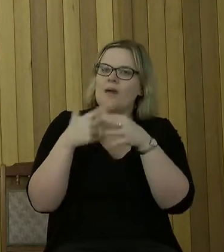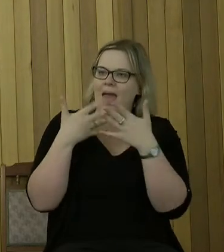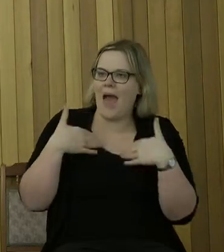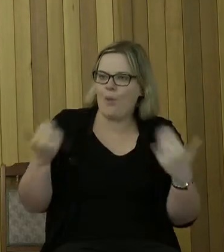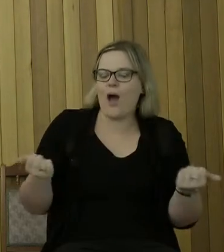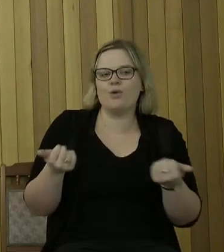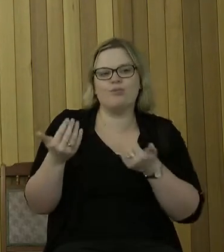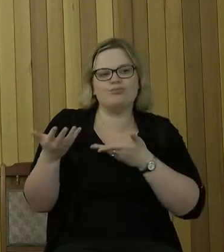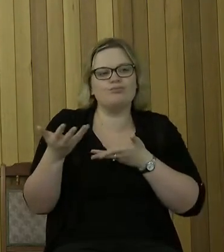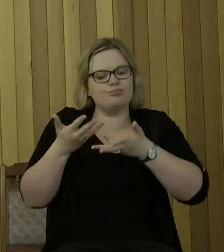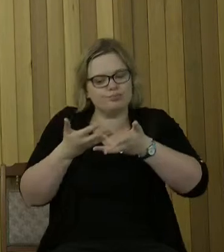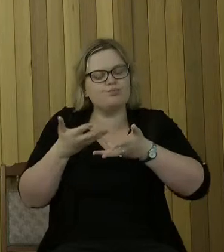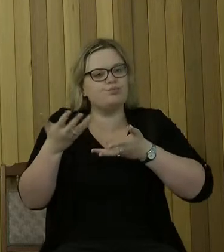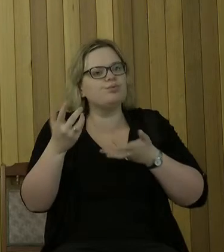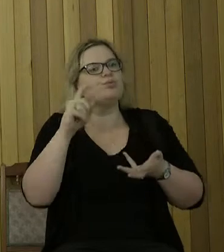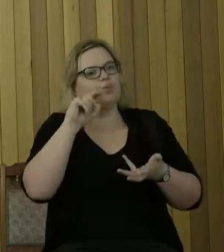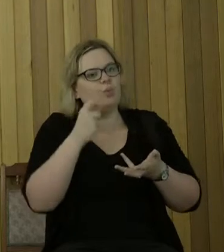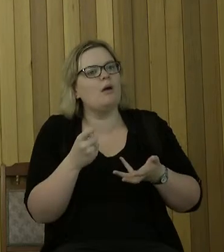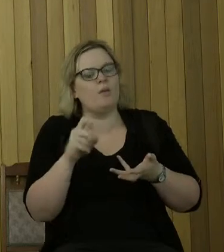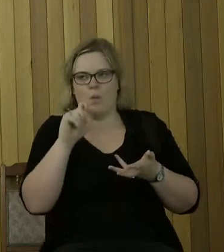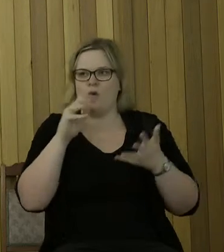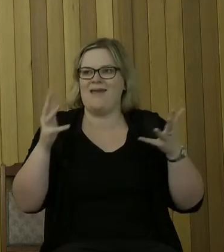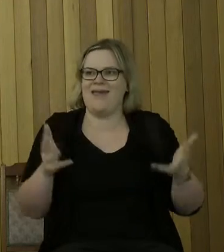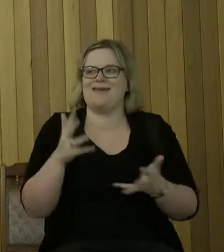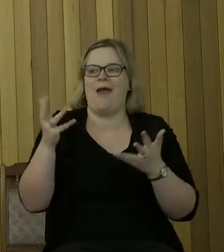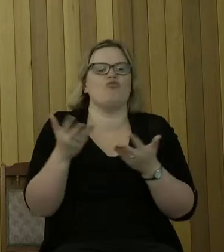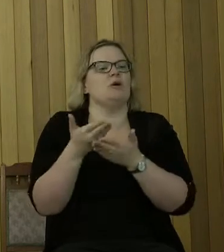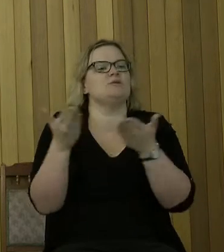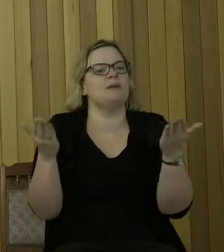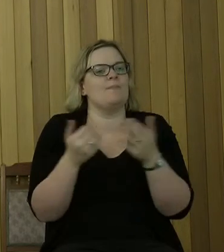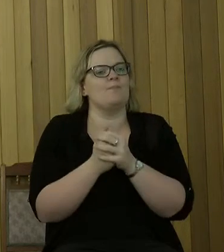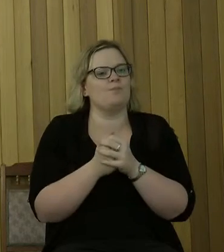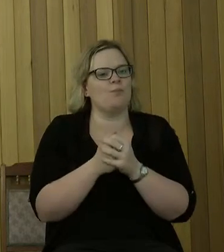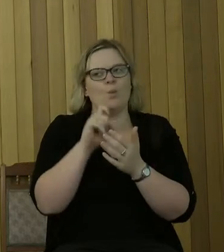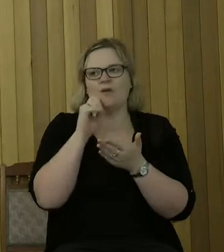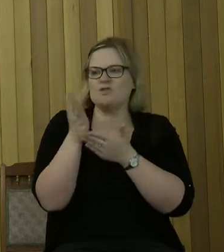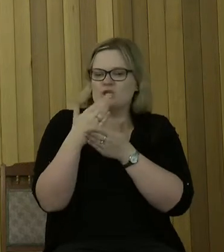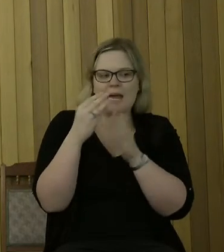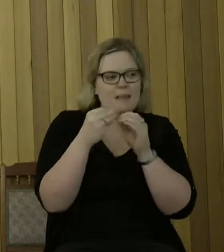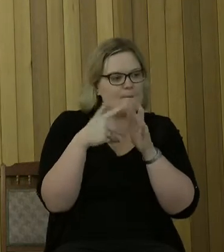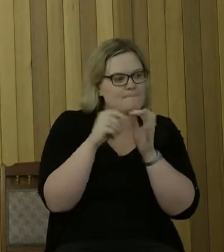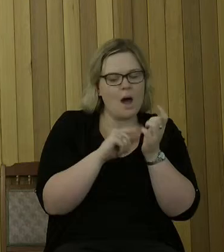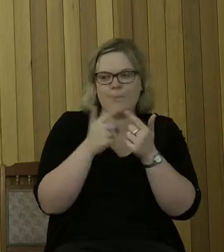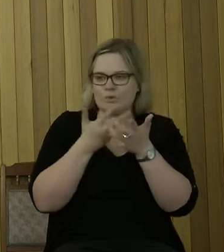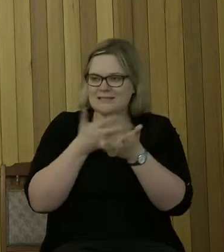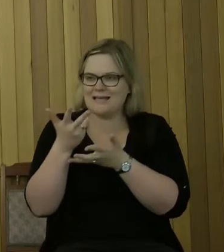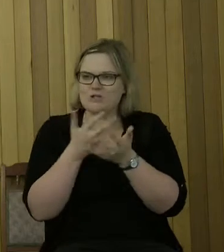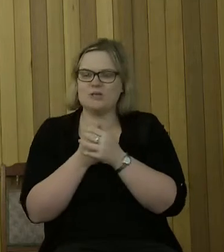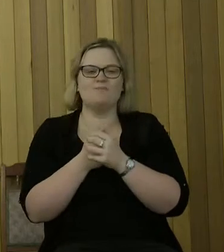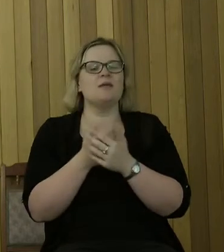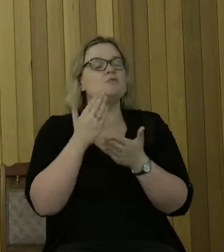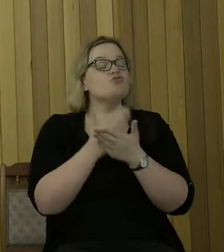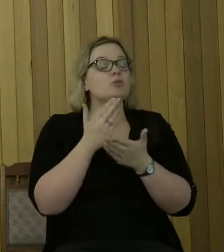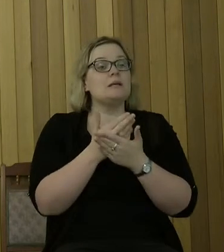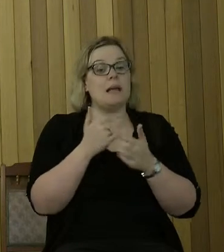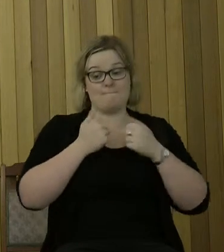are, sharing with them, encouraging them, sharing the Bible with them. There is nothing more powerful as